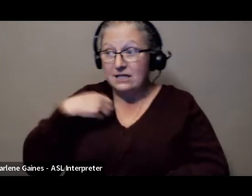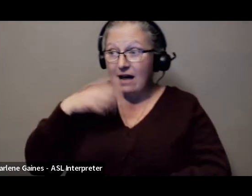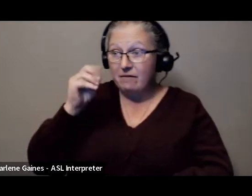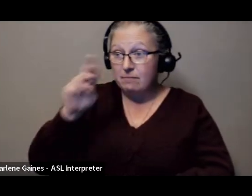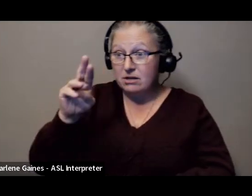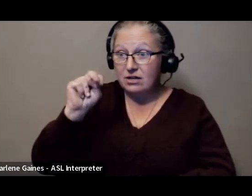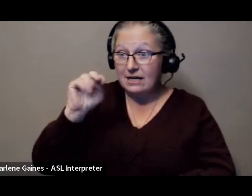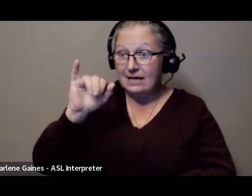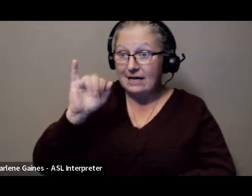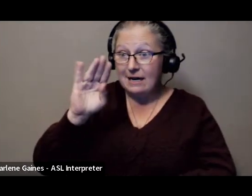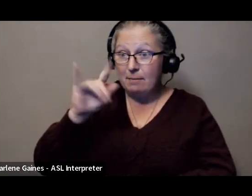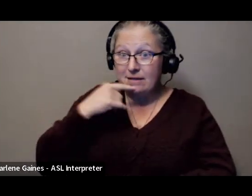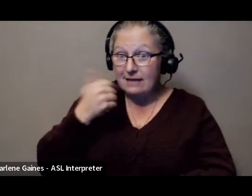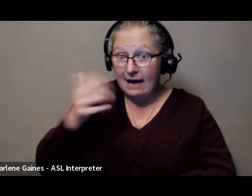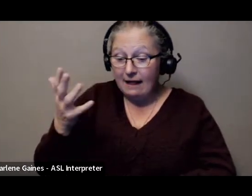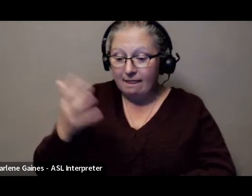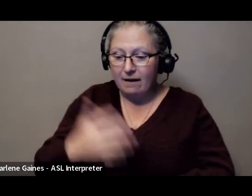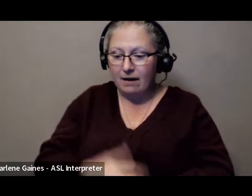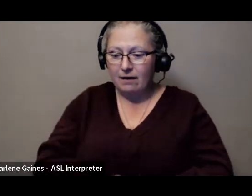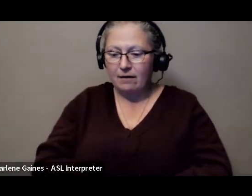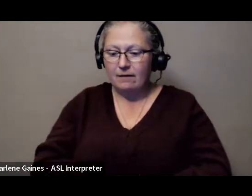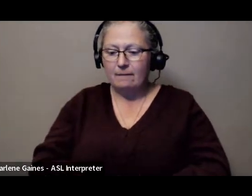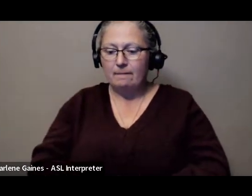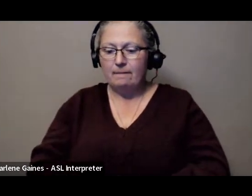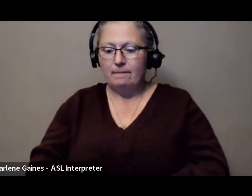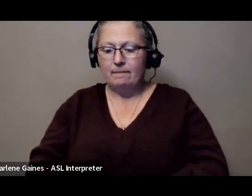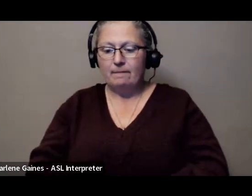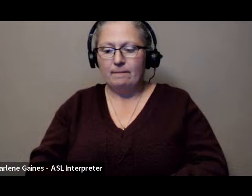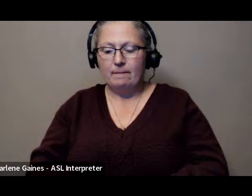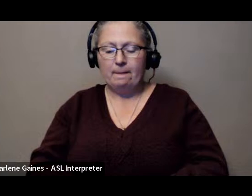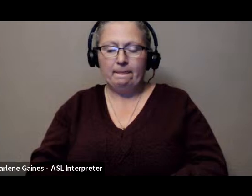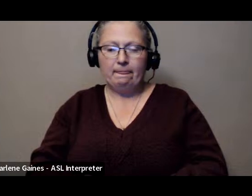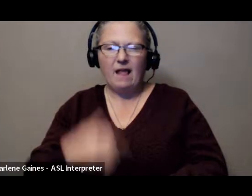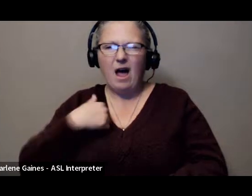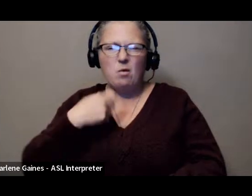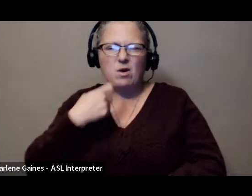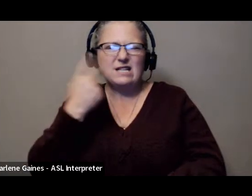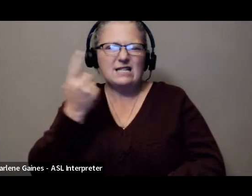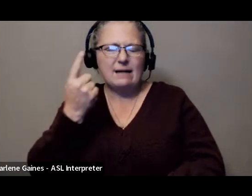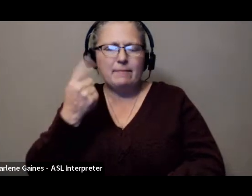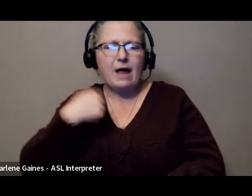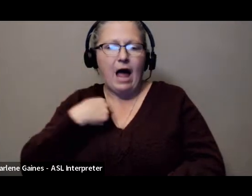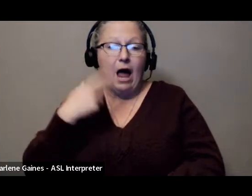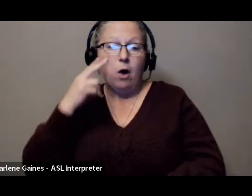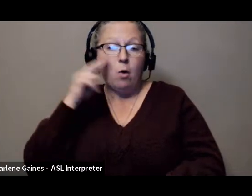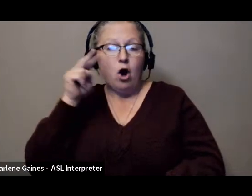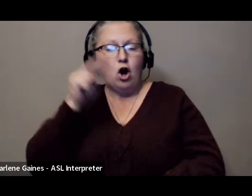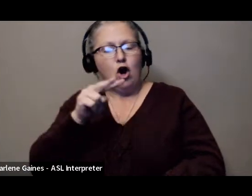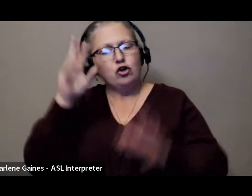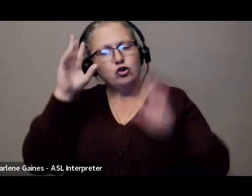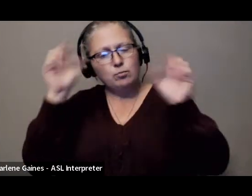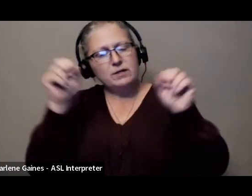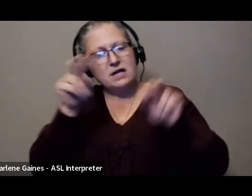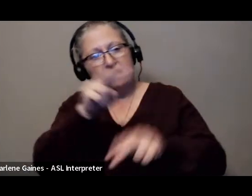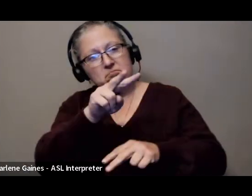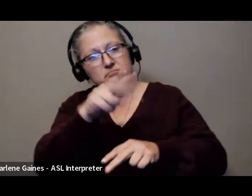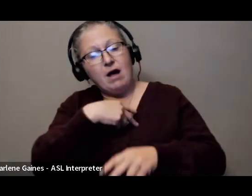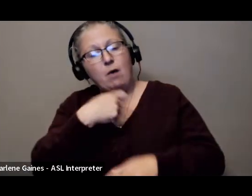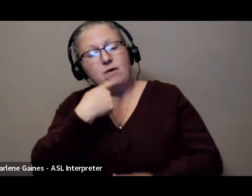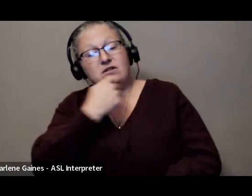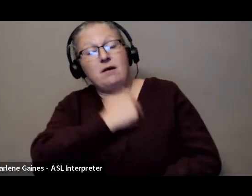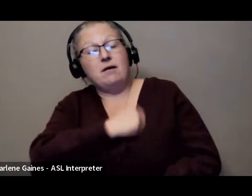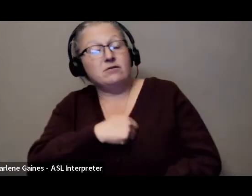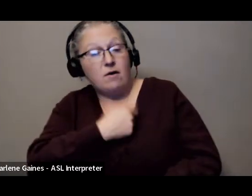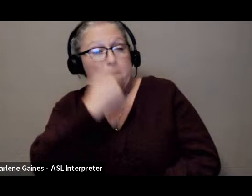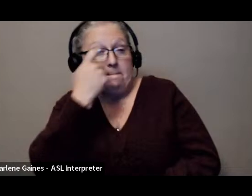Okay. All right. May I say one thing? Yes, please. You know, I'm going to look at the superintendent. I'm going to